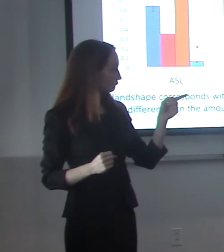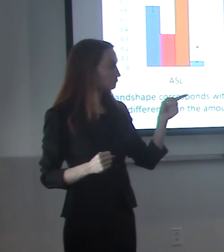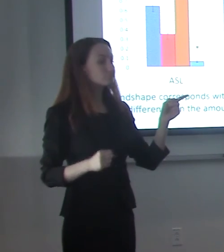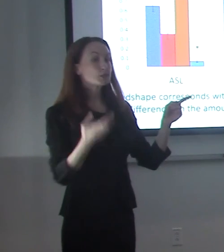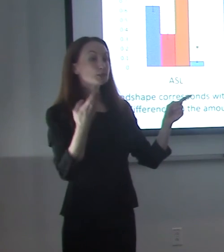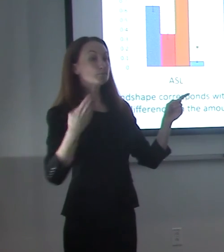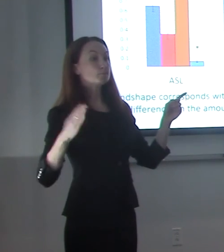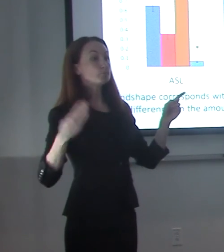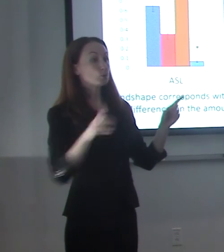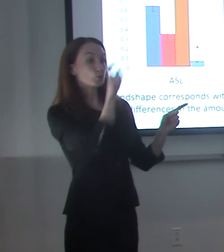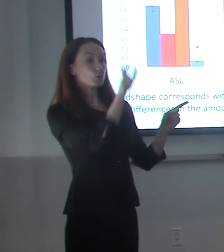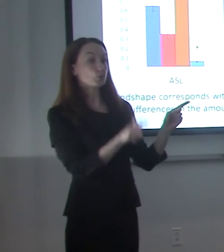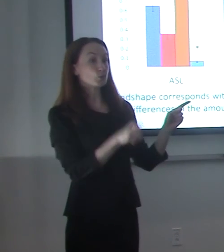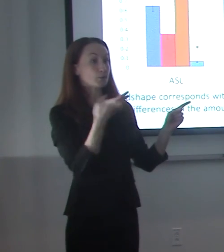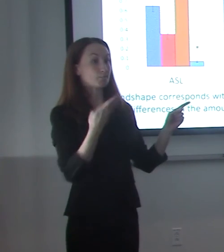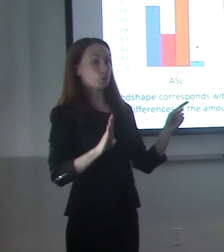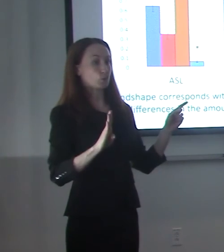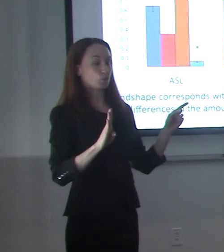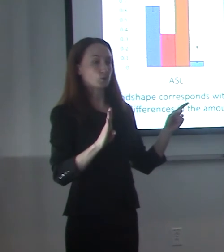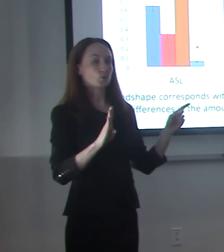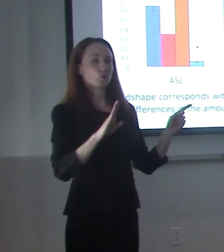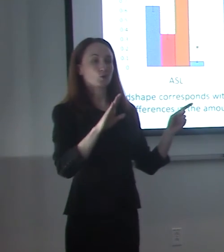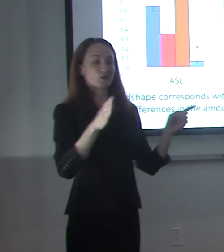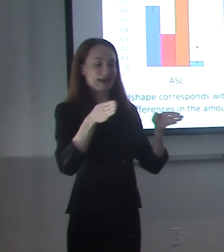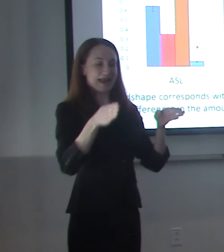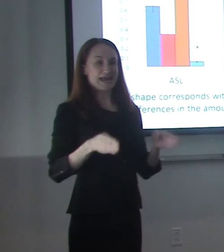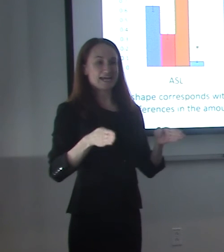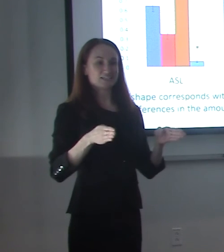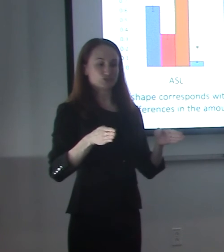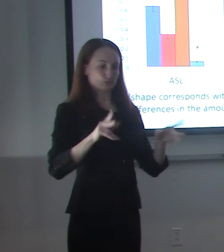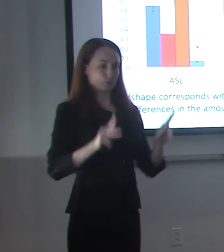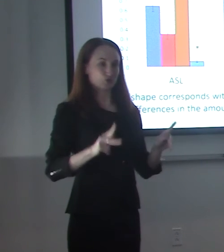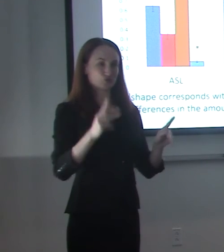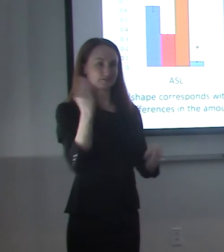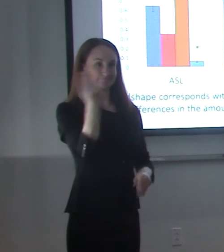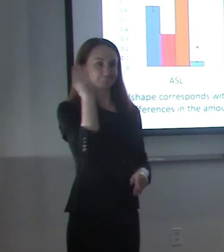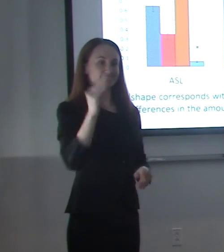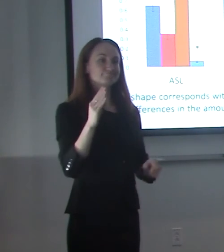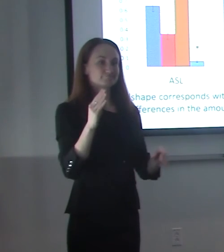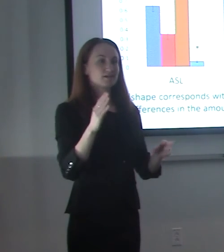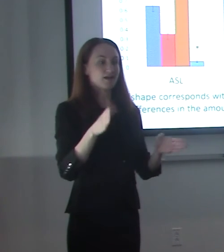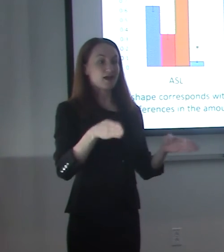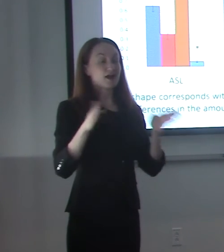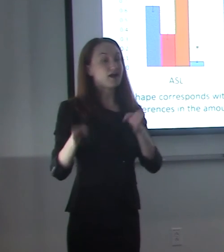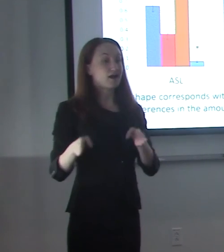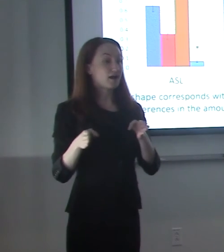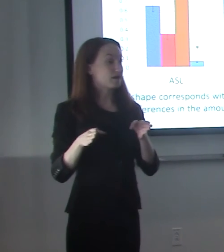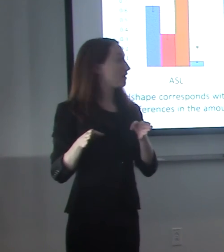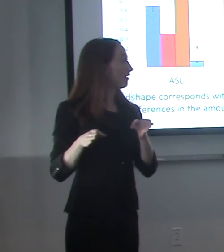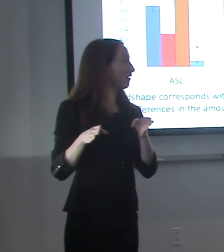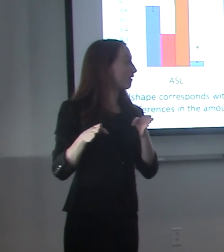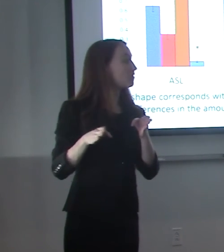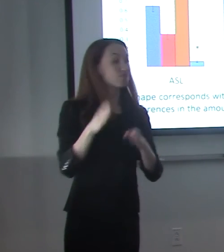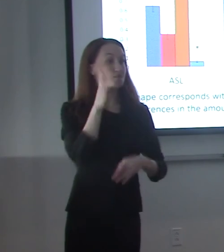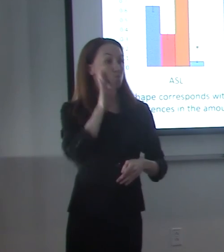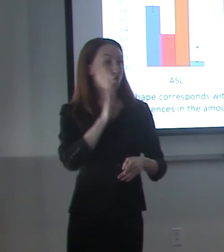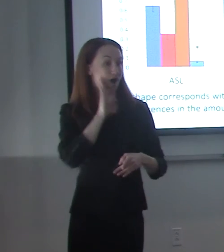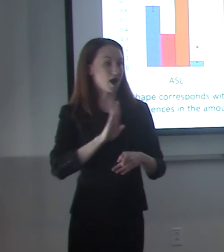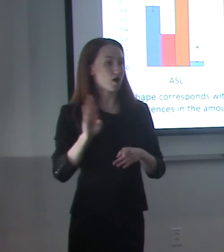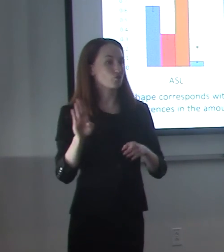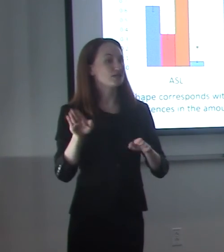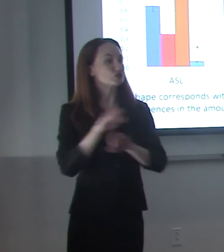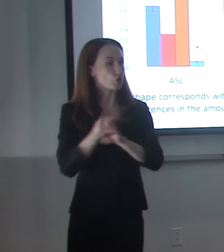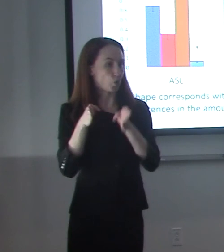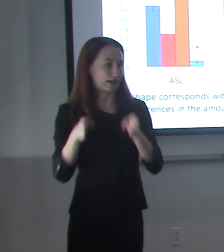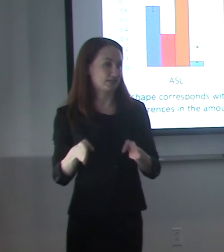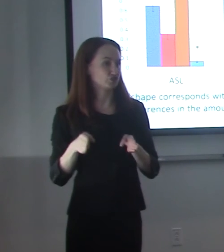blue are the agent handling handshakes, and the brown are the no agent object handshakes. But for